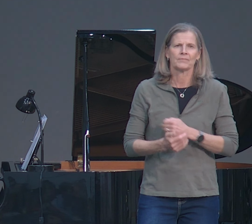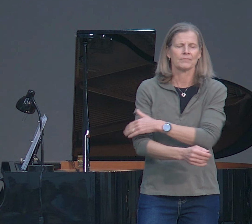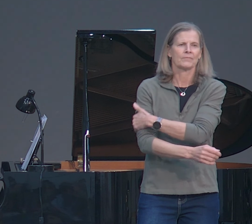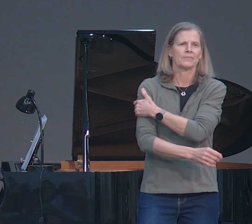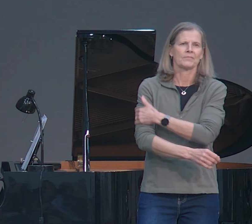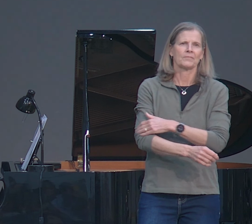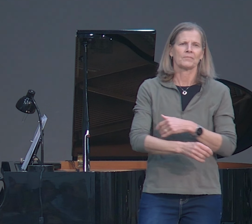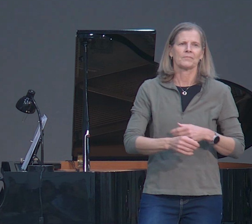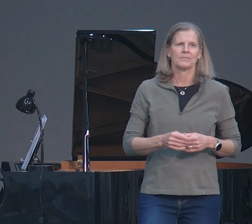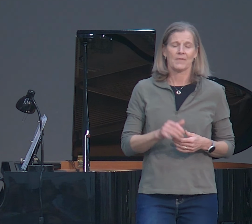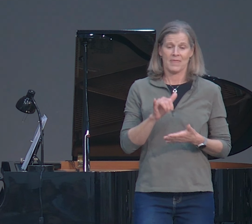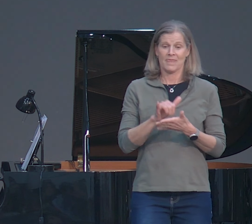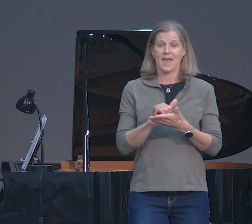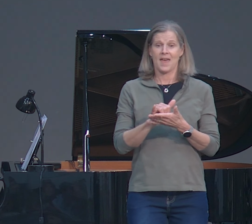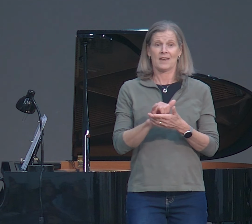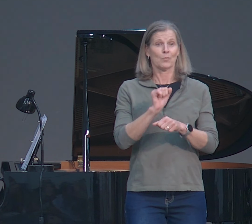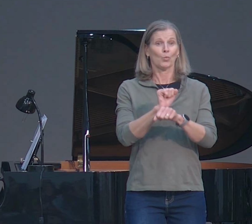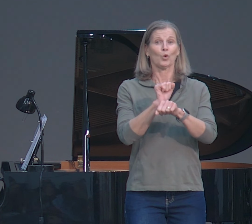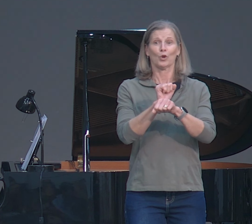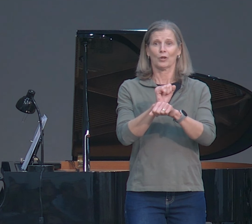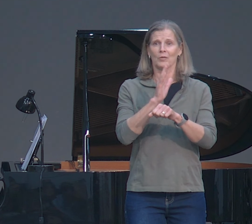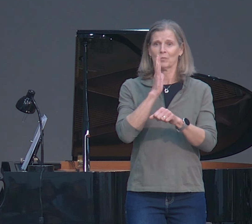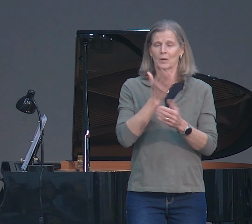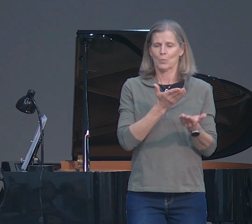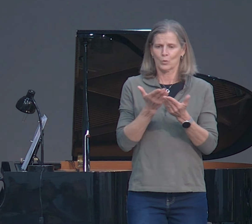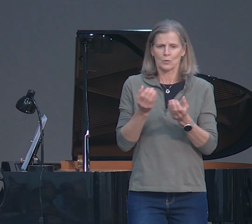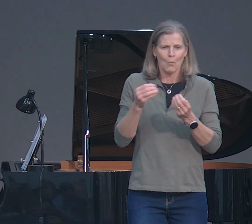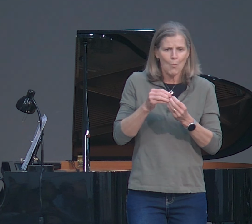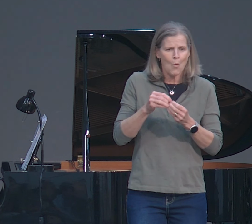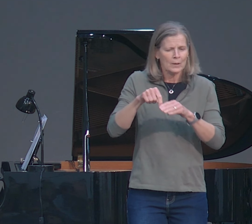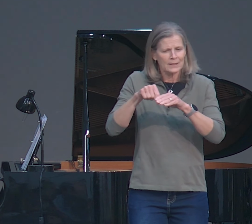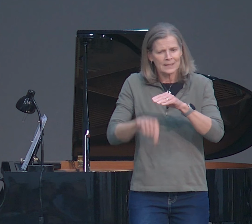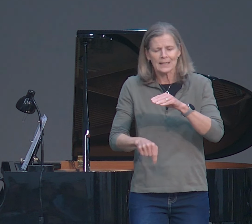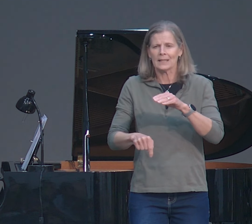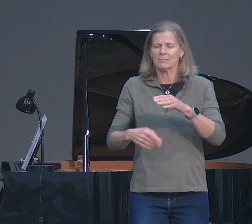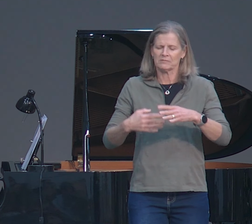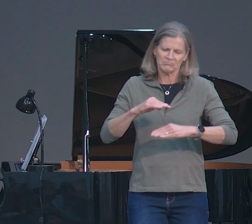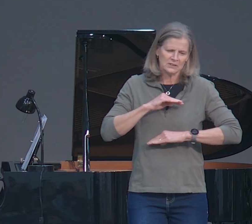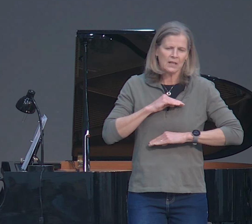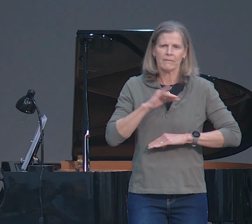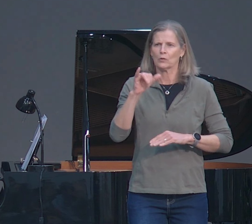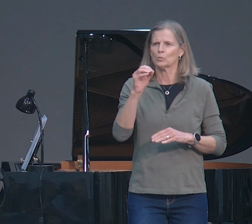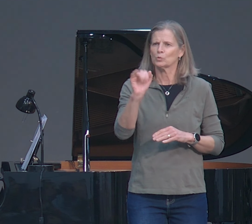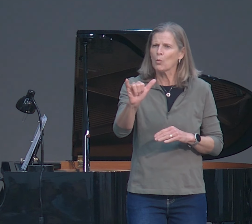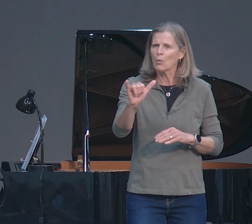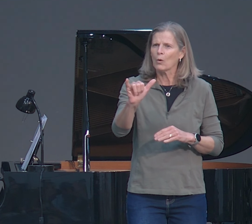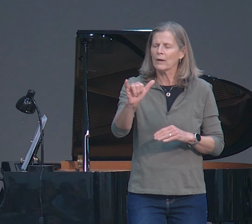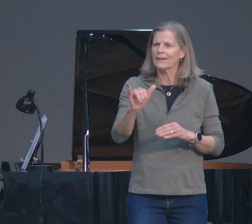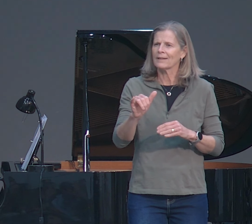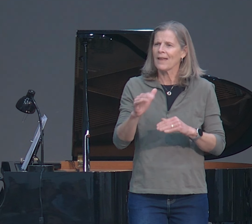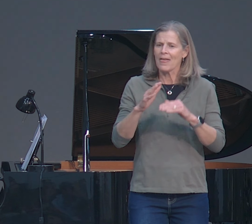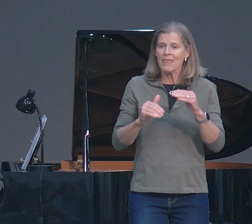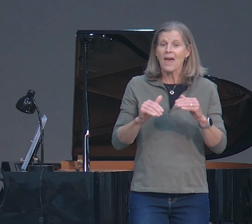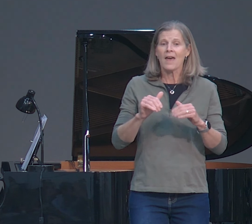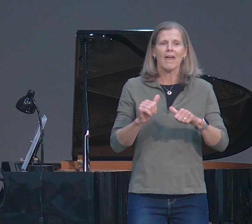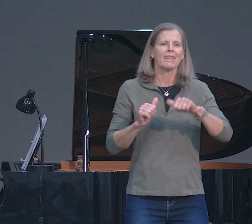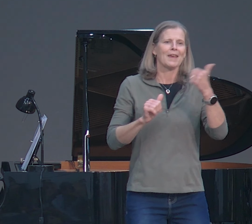One that brings greater and deeper, more satisfying joy than the kind of